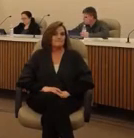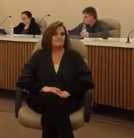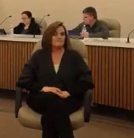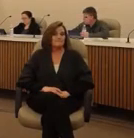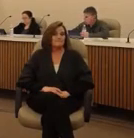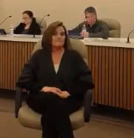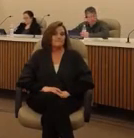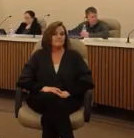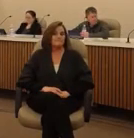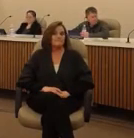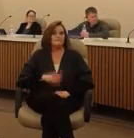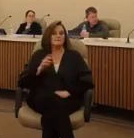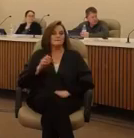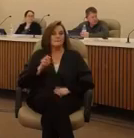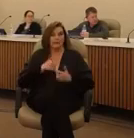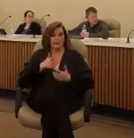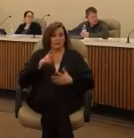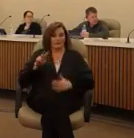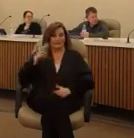Does anybody want a second?